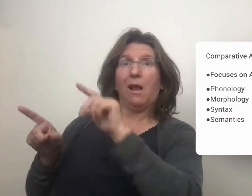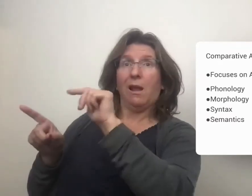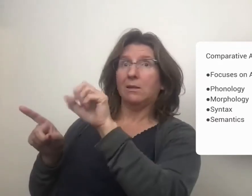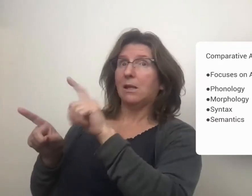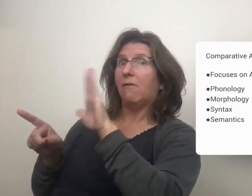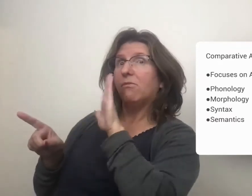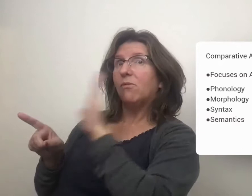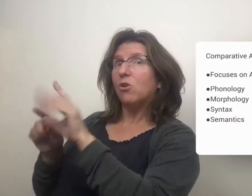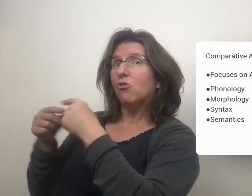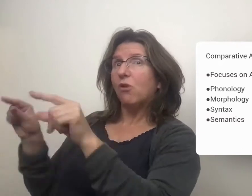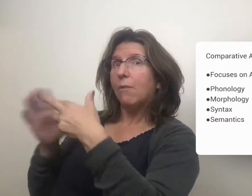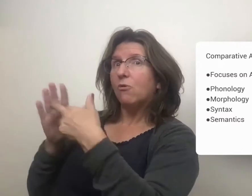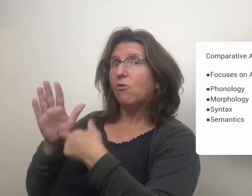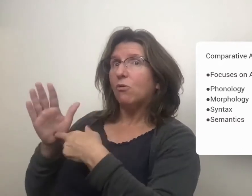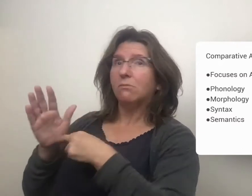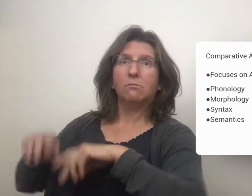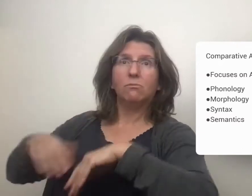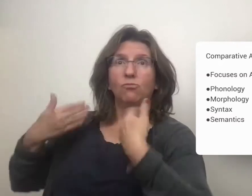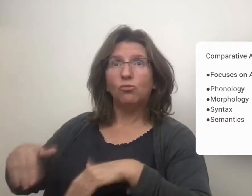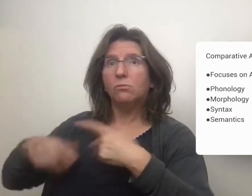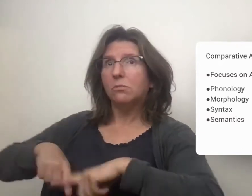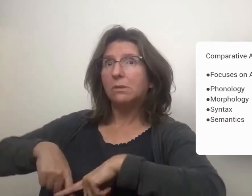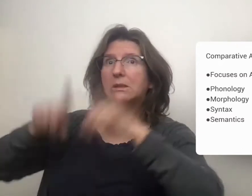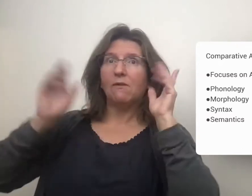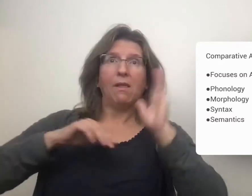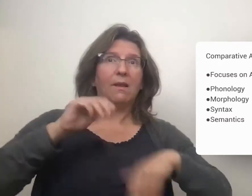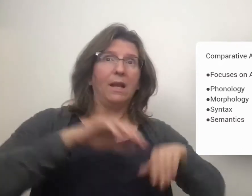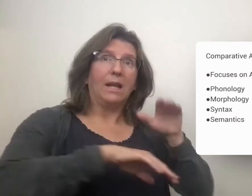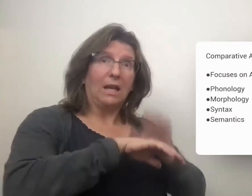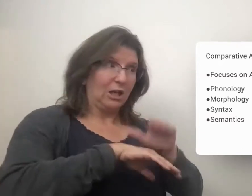Syntax, or the grammatical rules for English and ASL, are quite different.